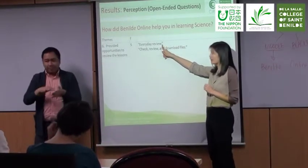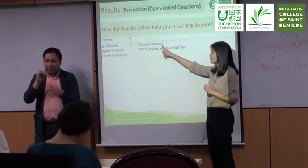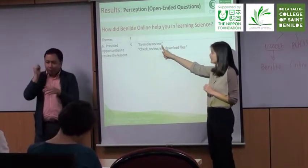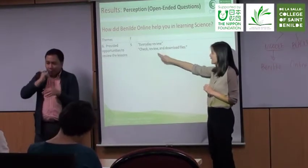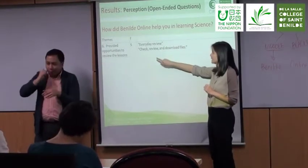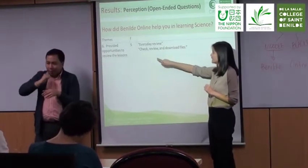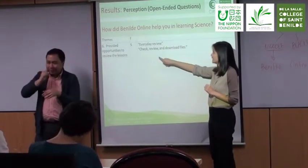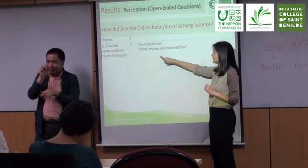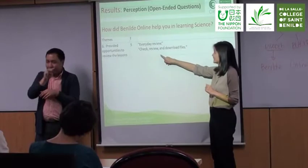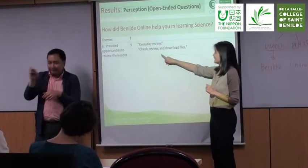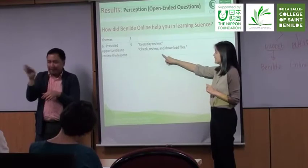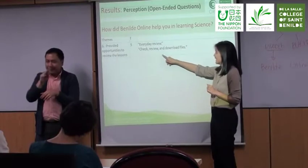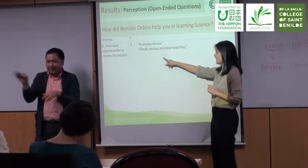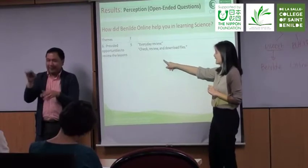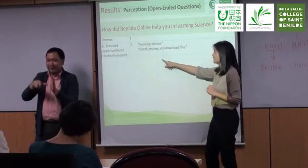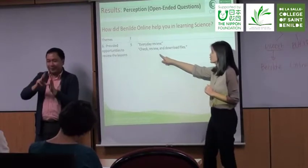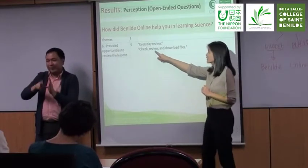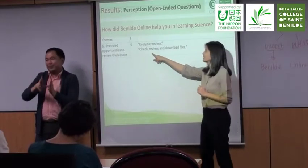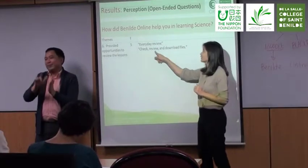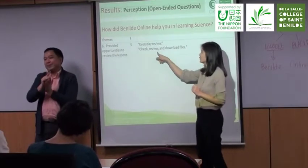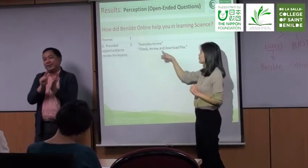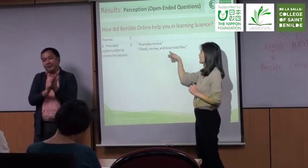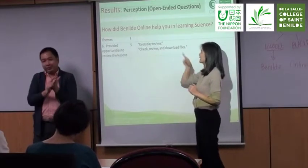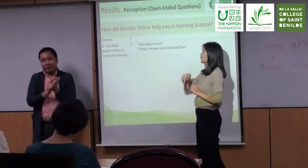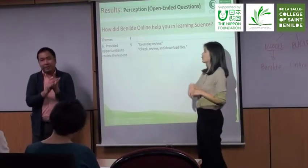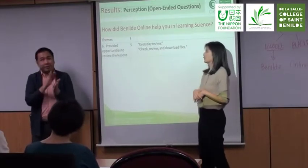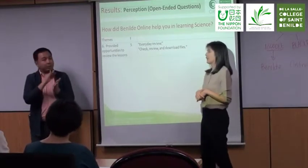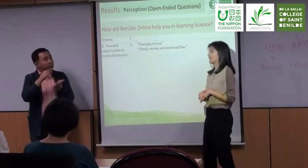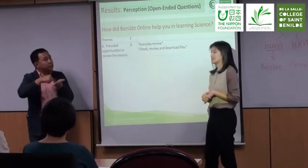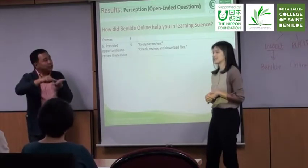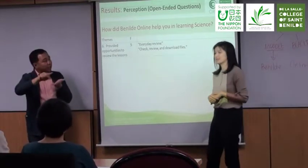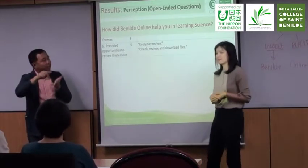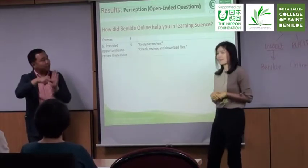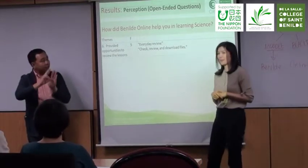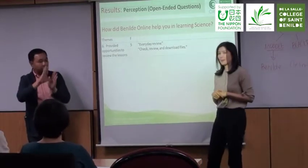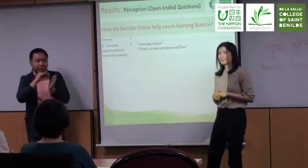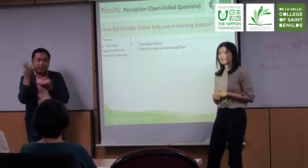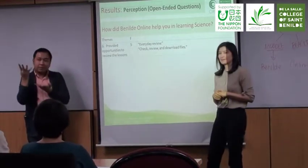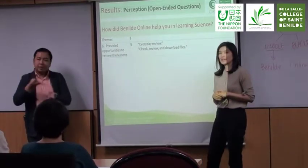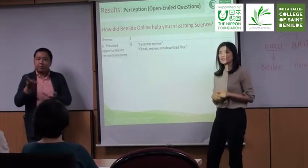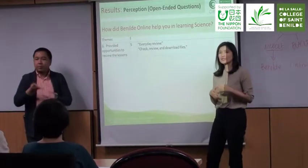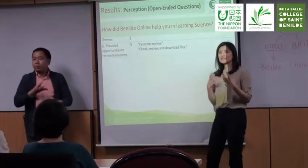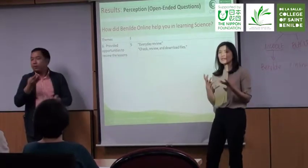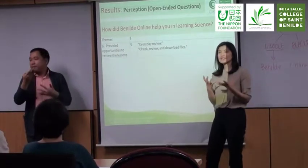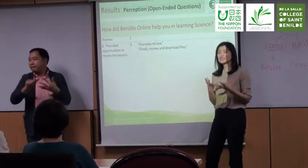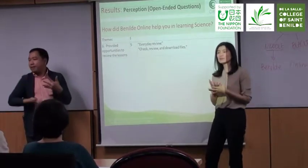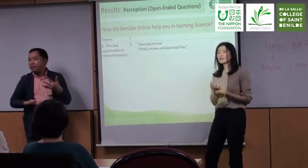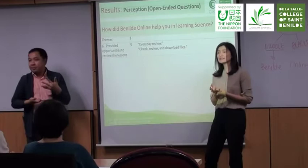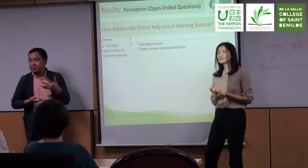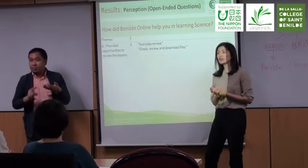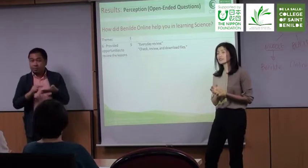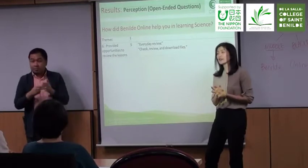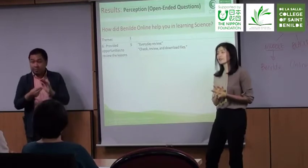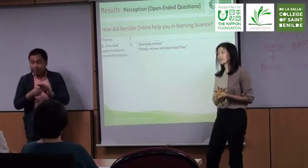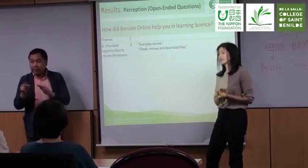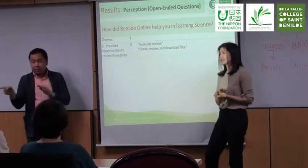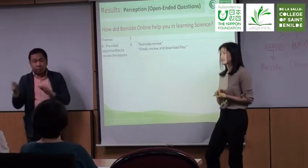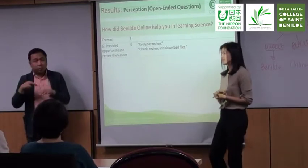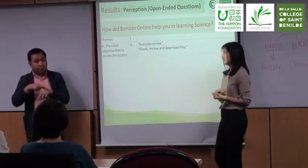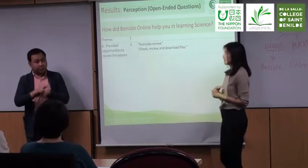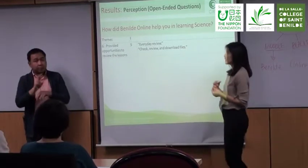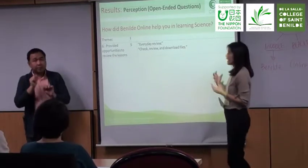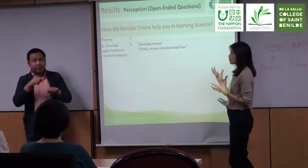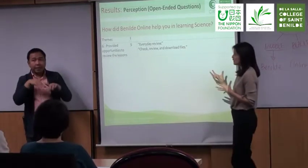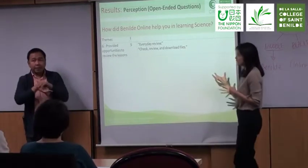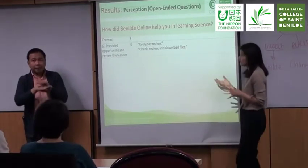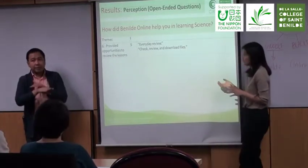Nag-review daw siya everyday. And then, check, review, and download files. So, it's the accessibility of the